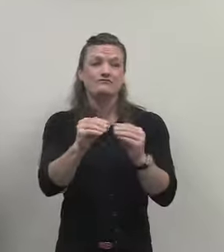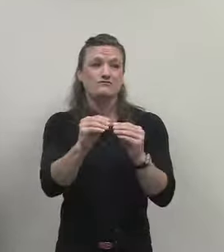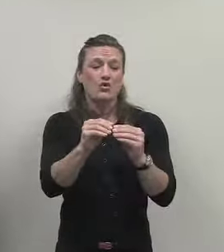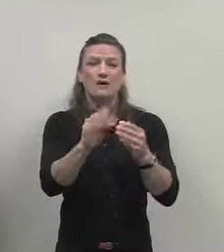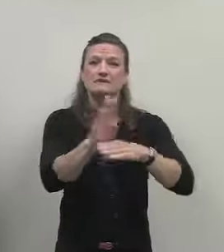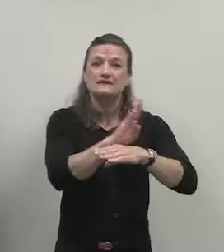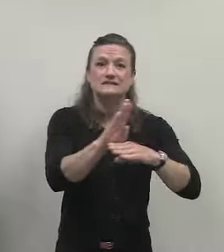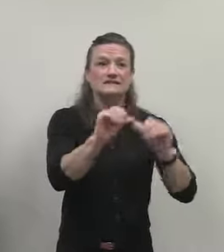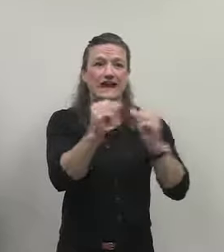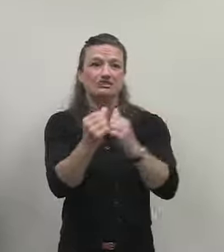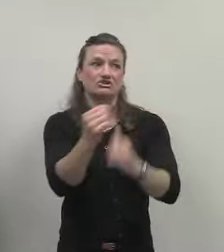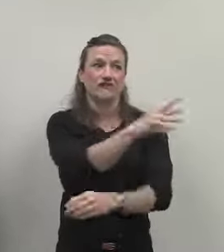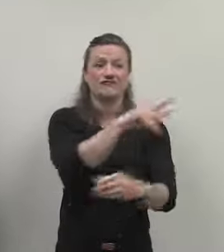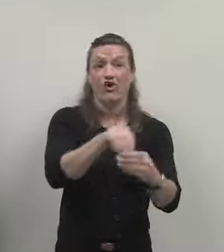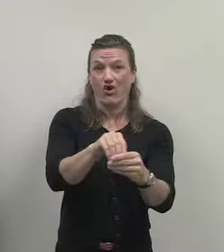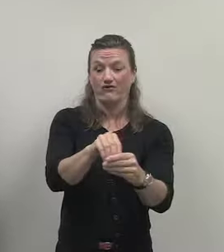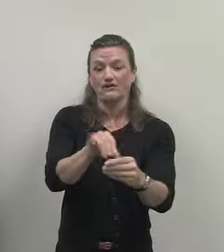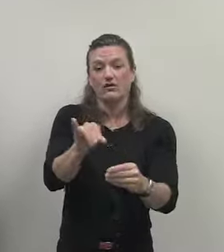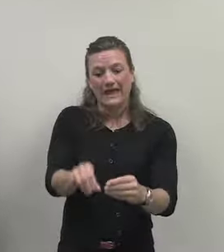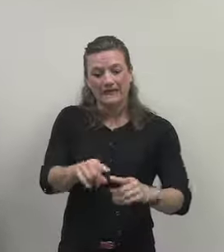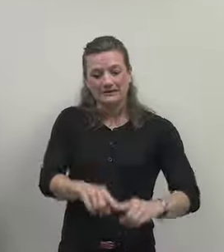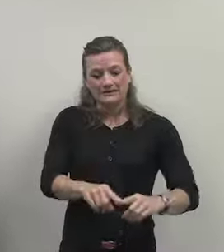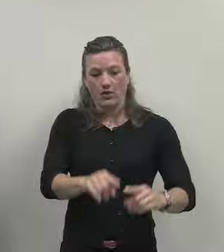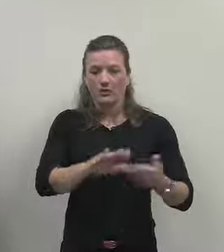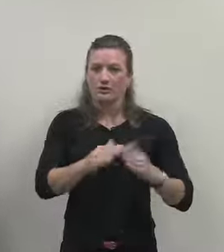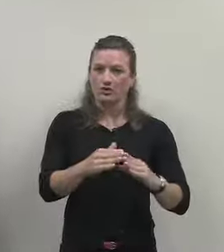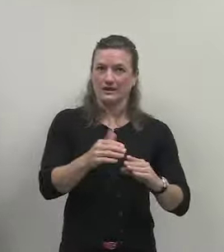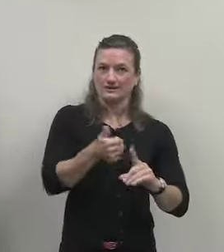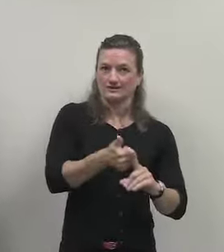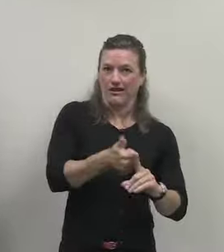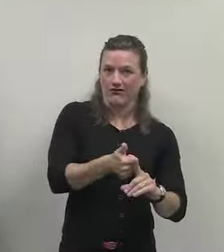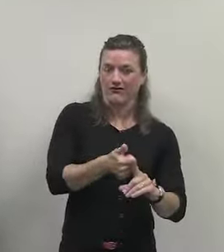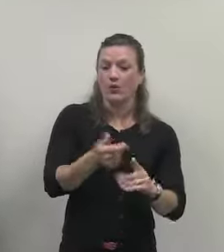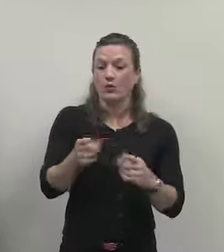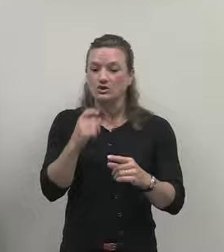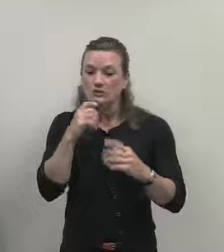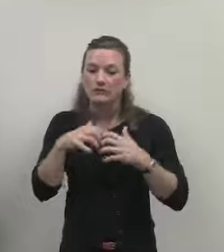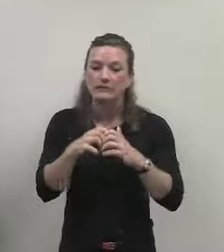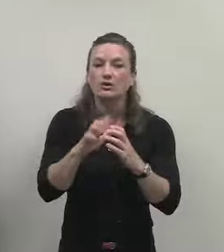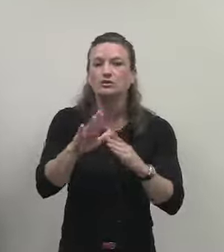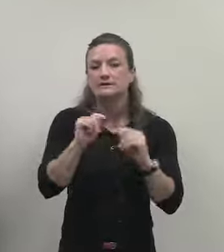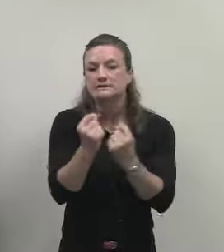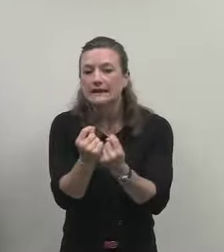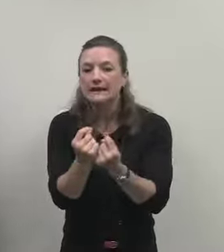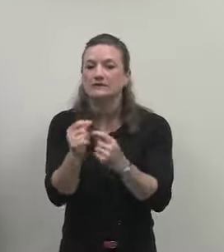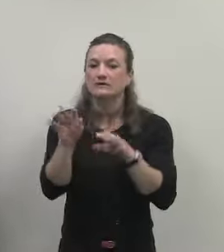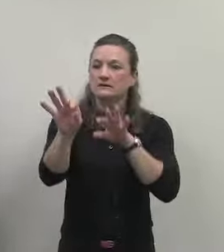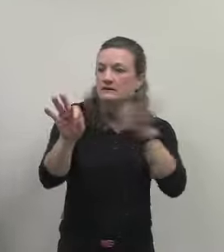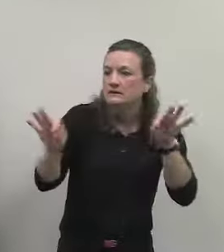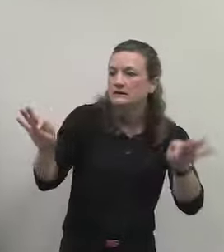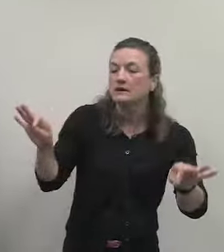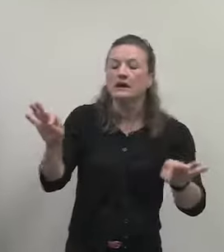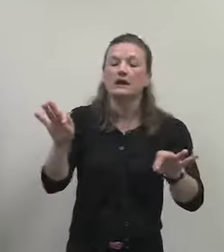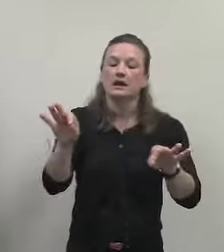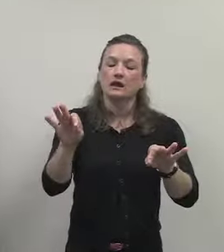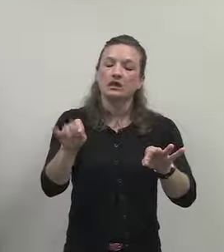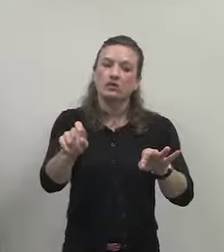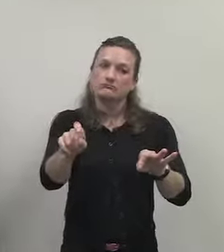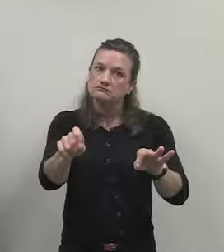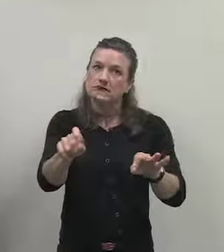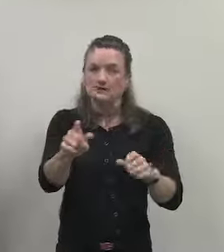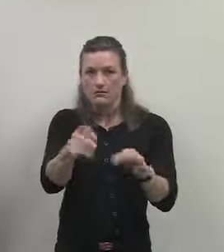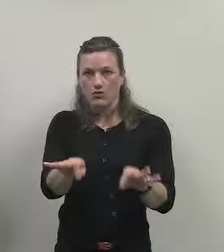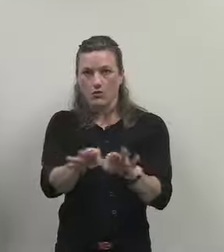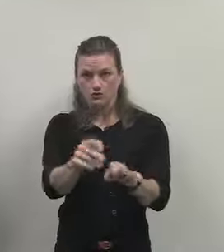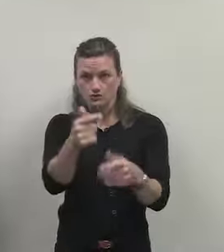involved, and that's a community-specific thing in terms of as you're building your teams, your community level and school level teams, it's important